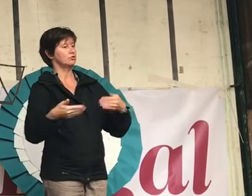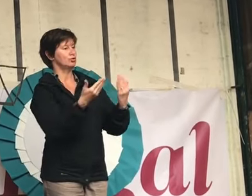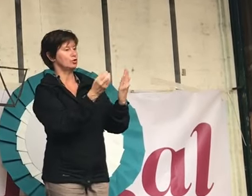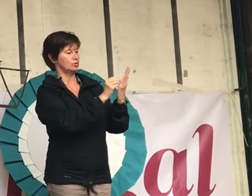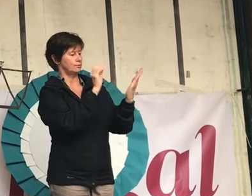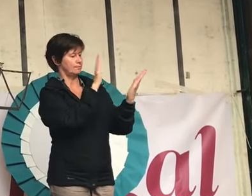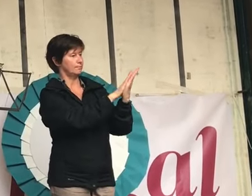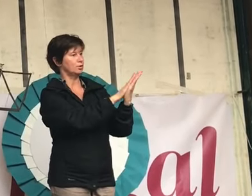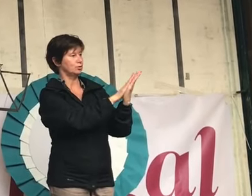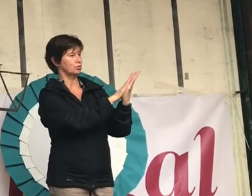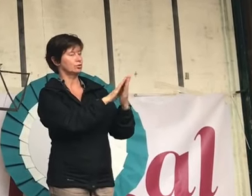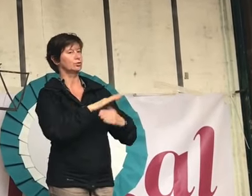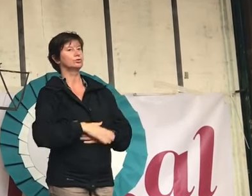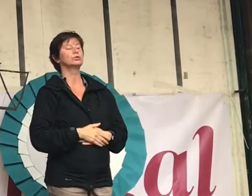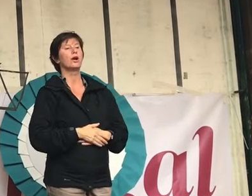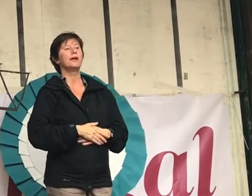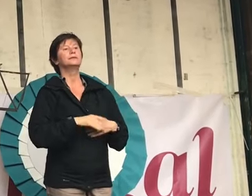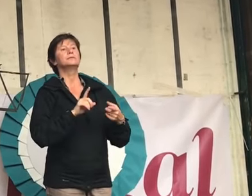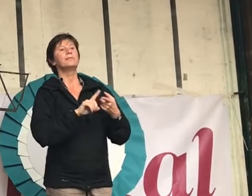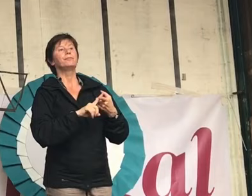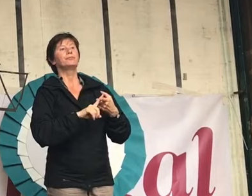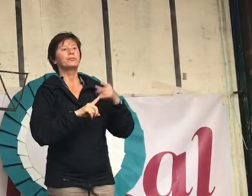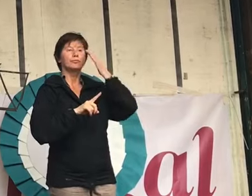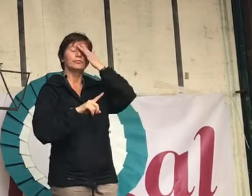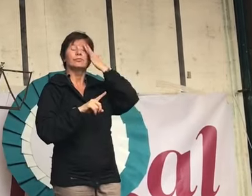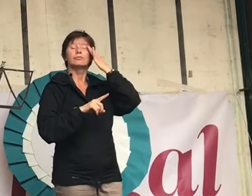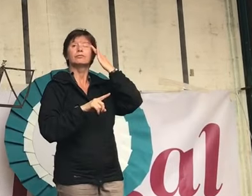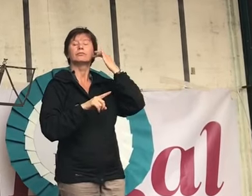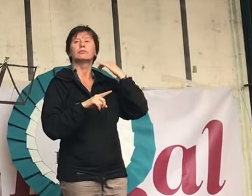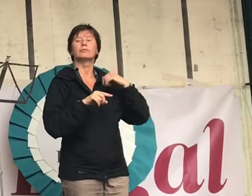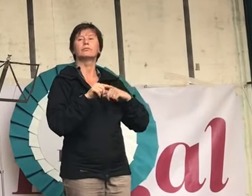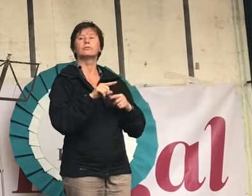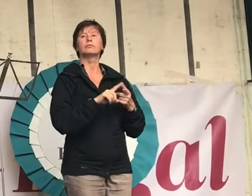6%. Today, it is 30%.